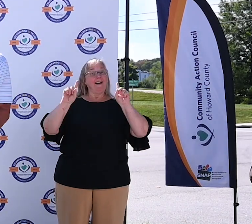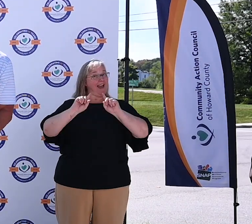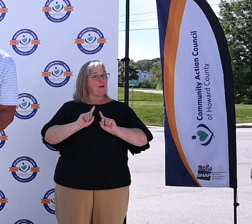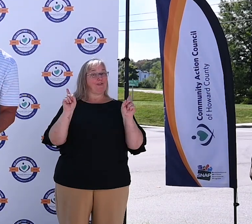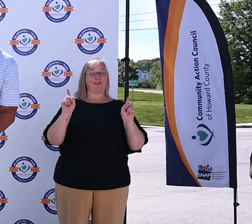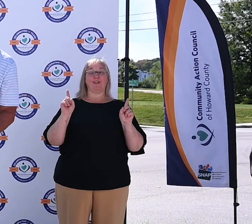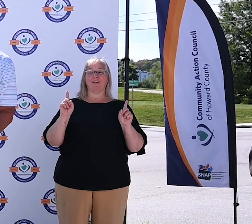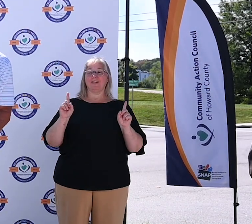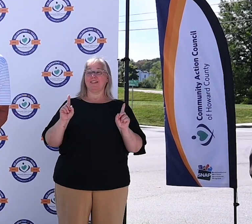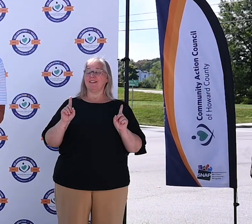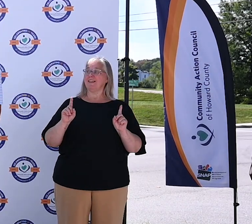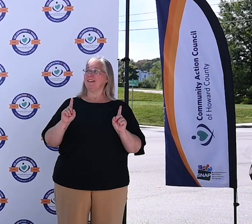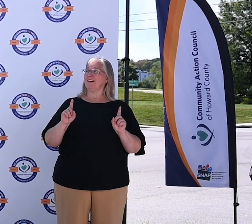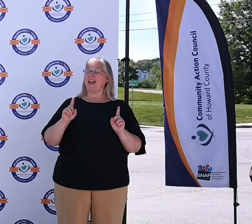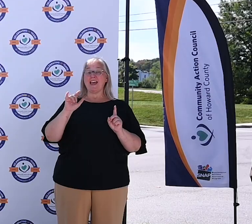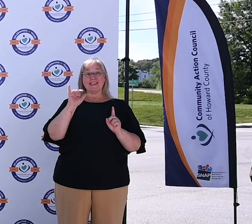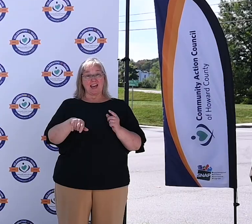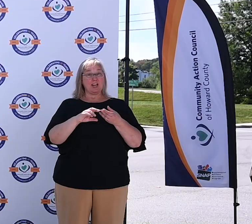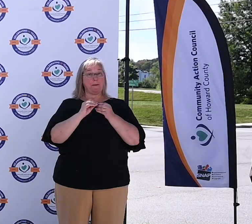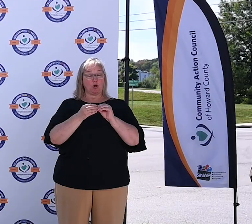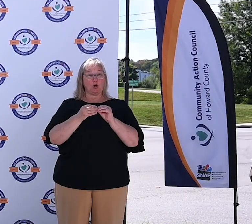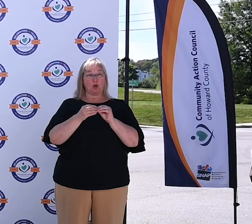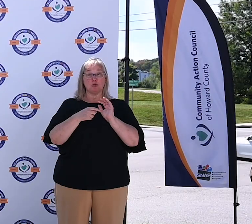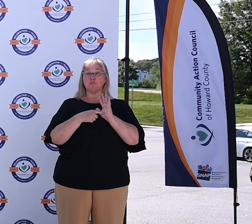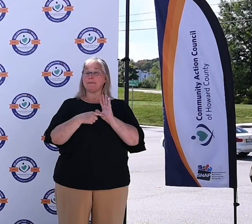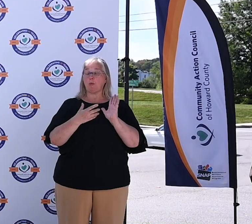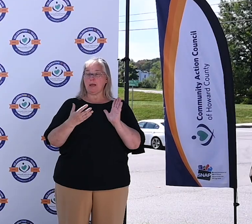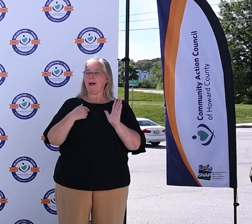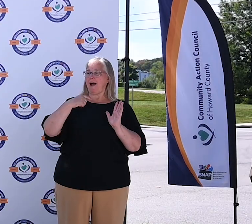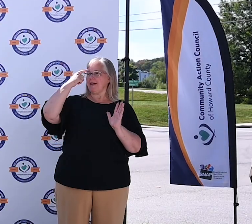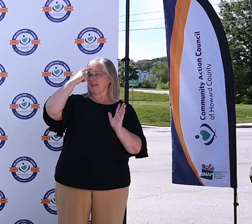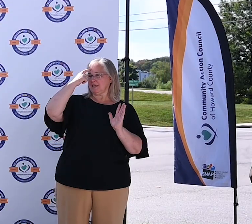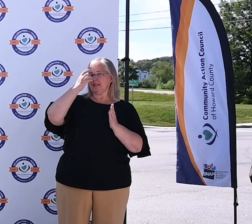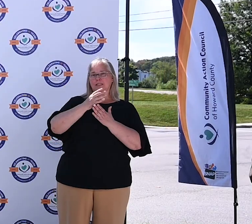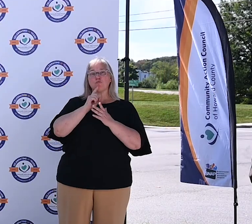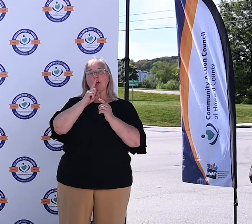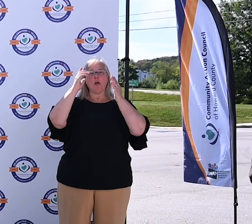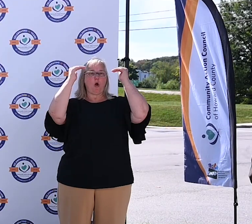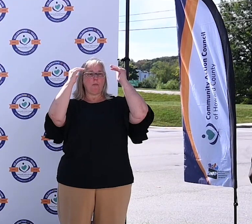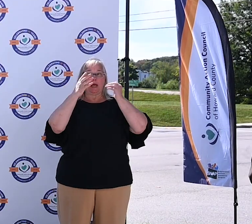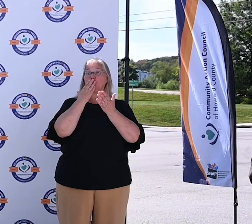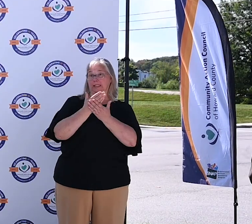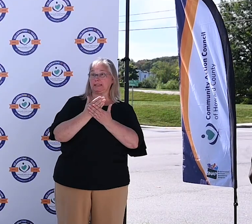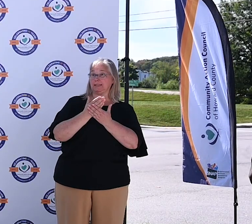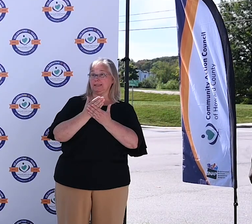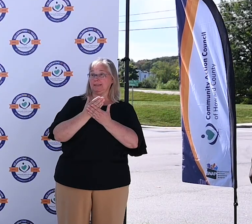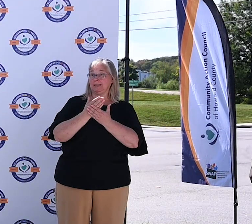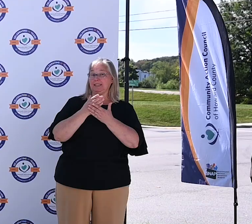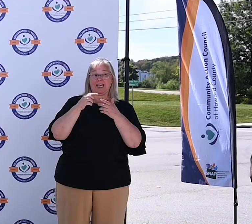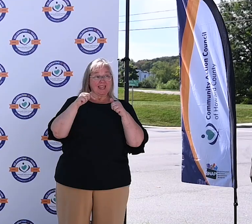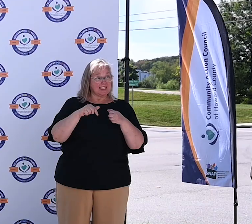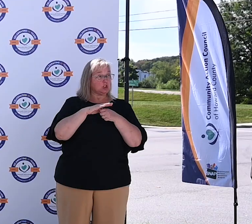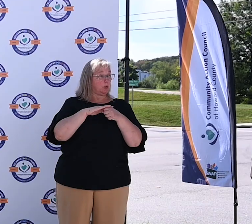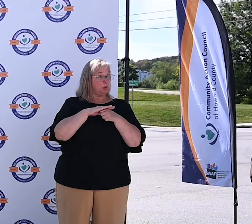However, that number is representing, I think, some real hope and goodness in this